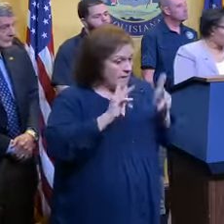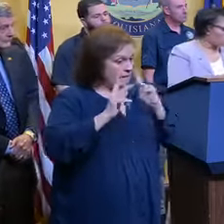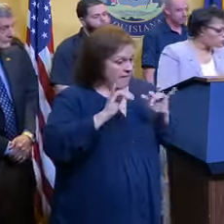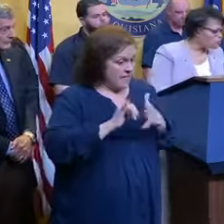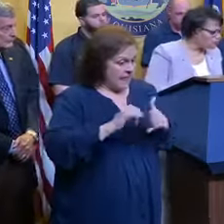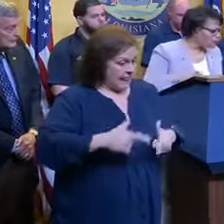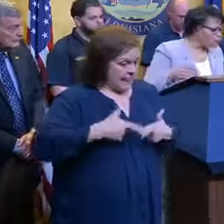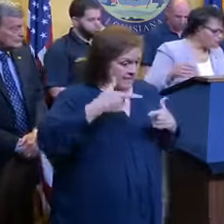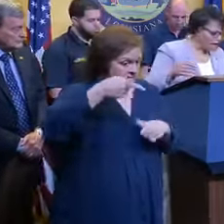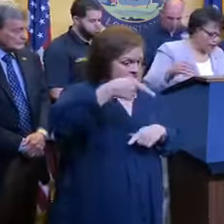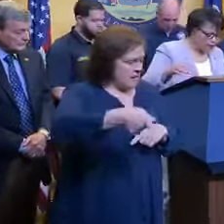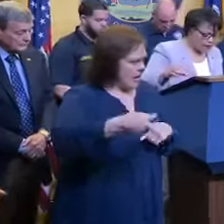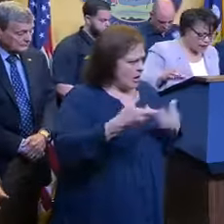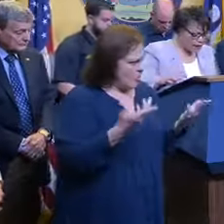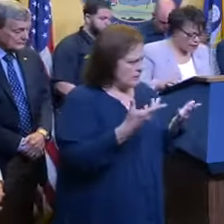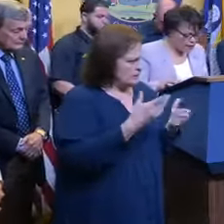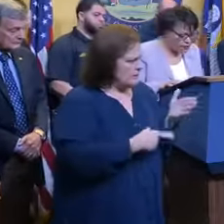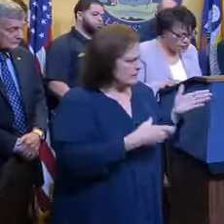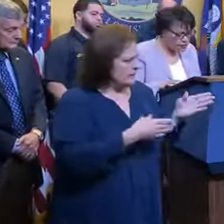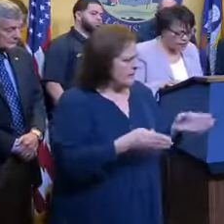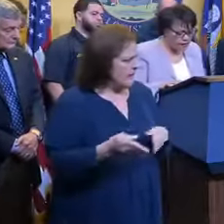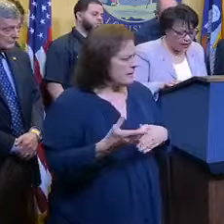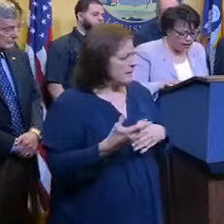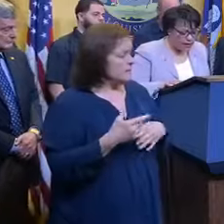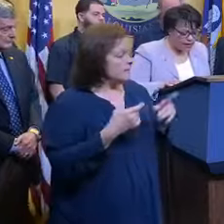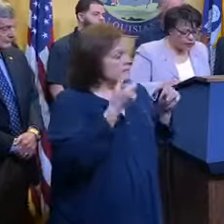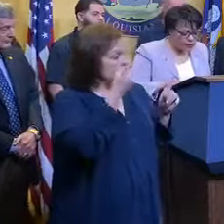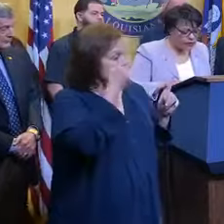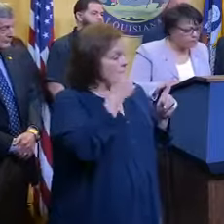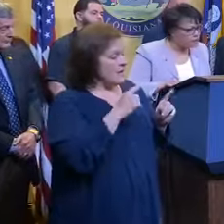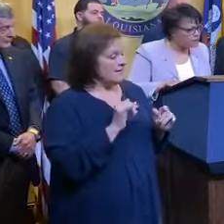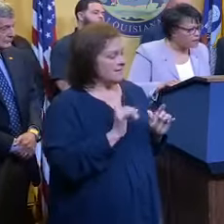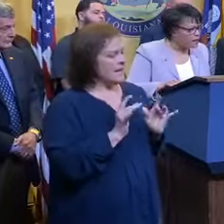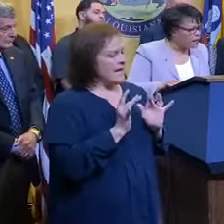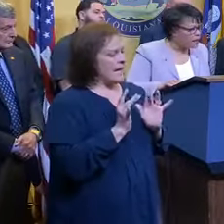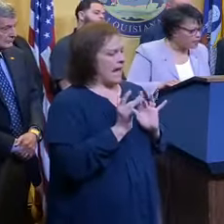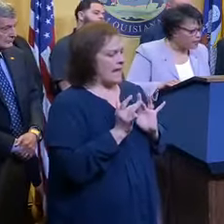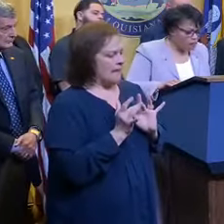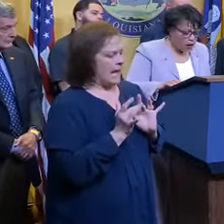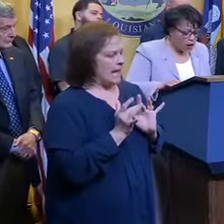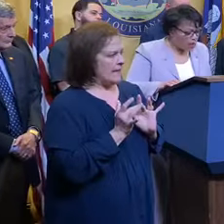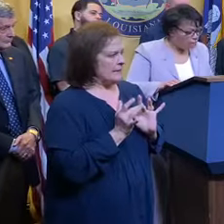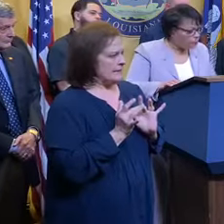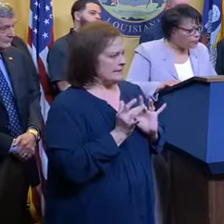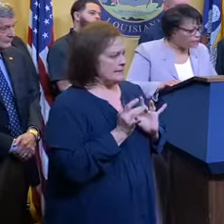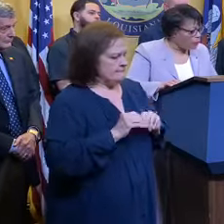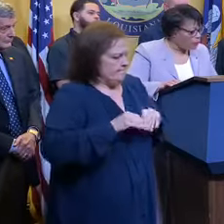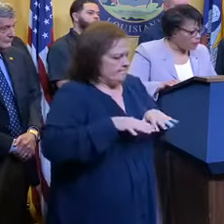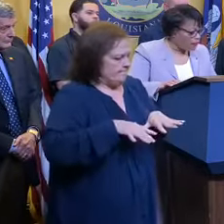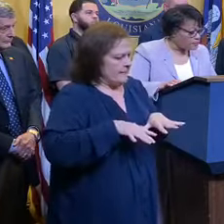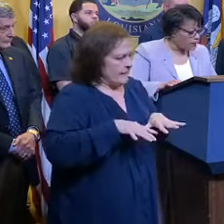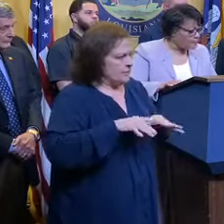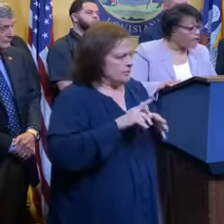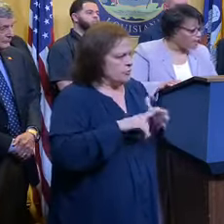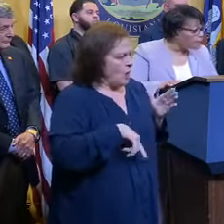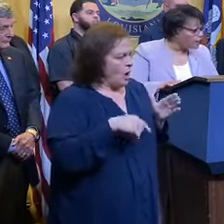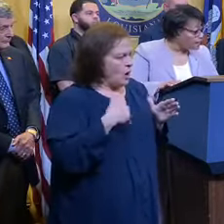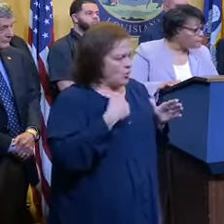so much, and she will answer that. And understand that contact tracing is something that we are focused on